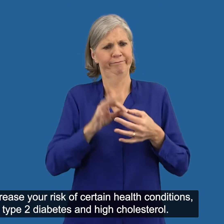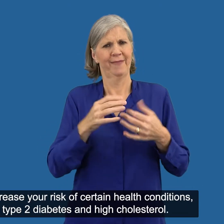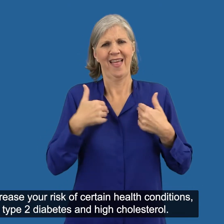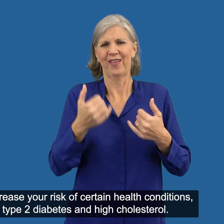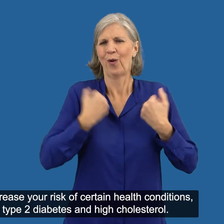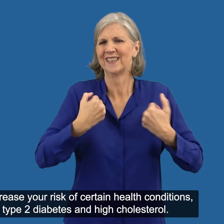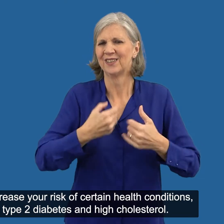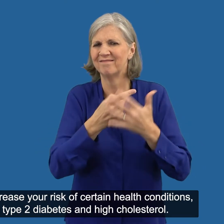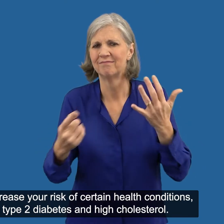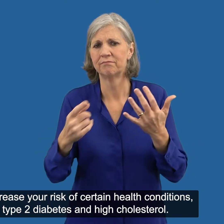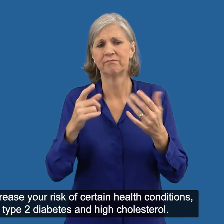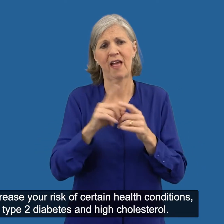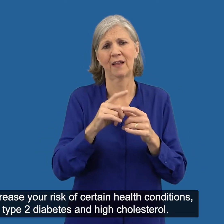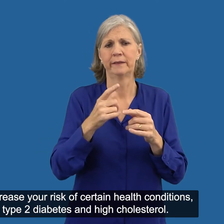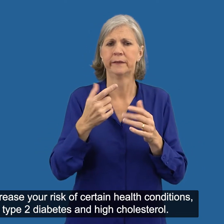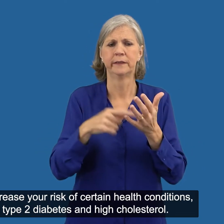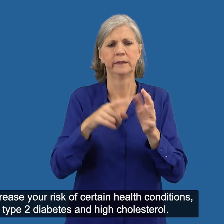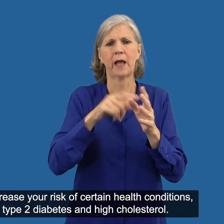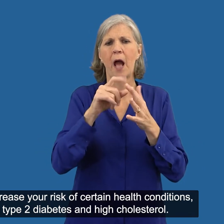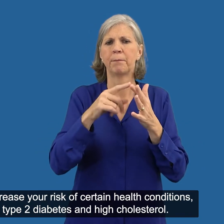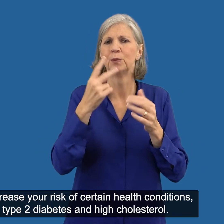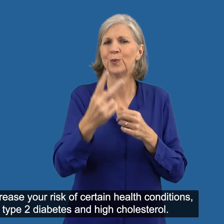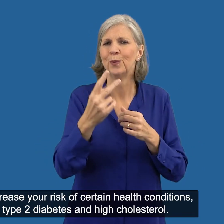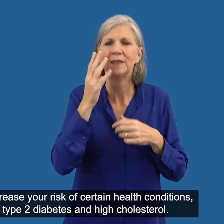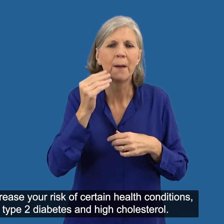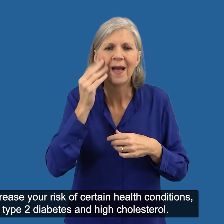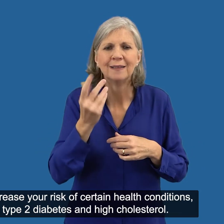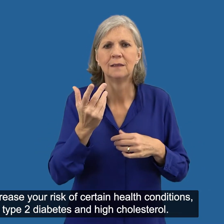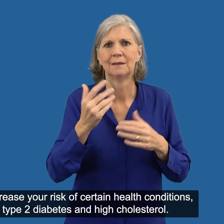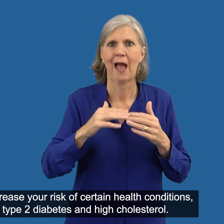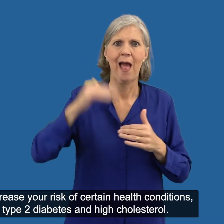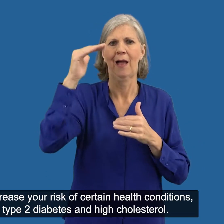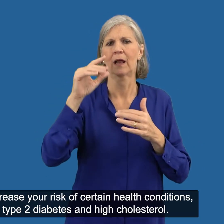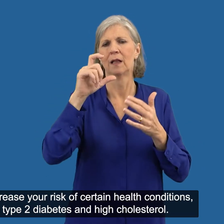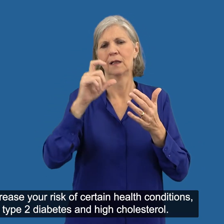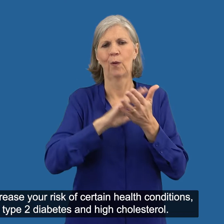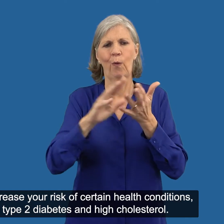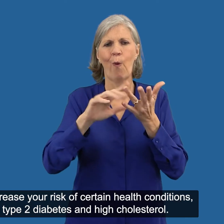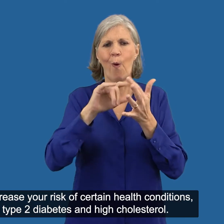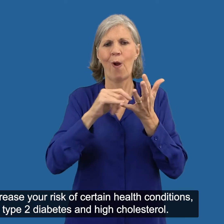PCOS can increase your risk of certain health conditions, including type 2 diabetes and high cholesterol.